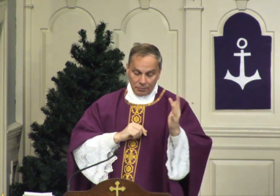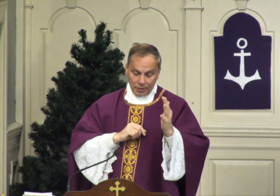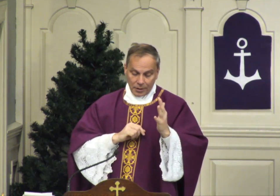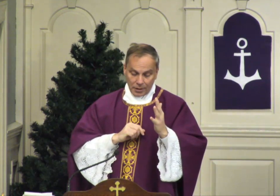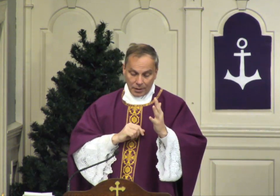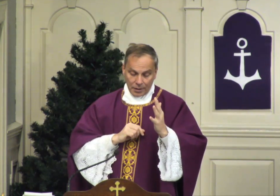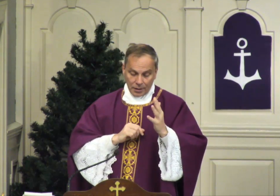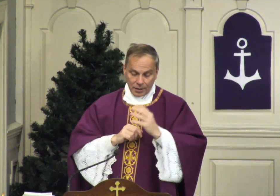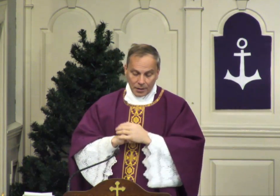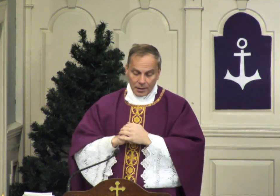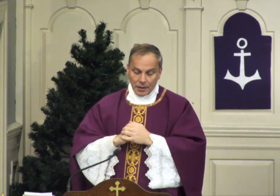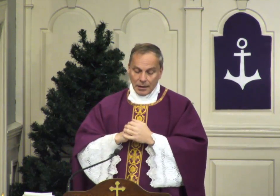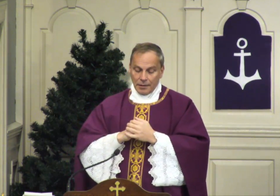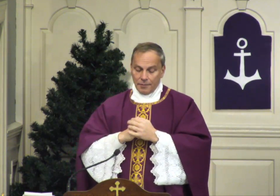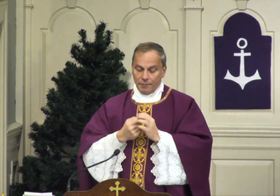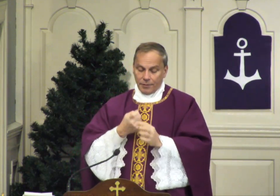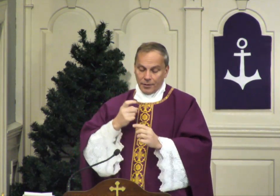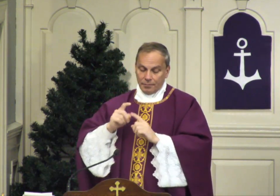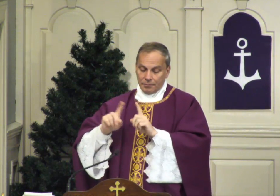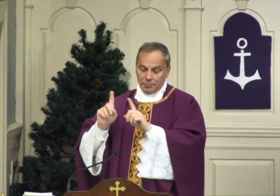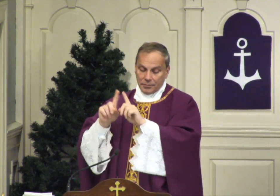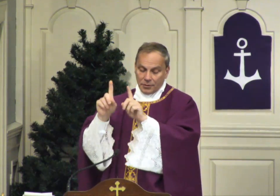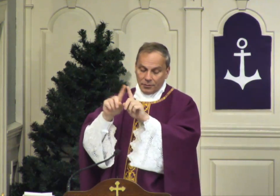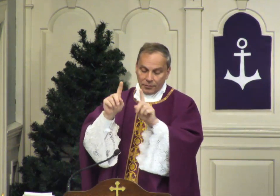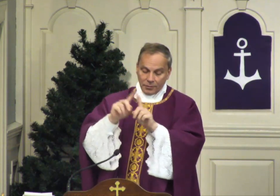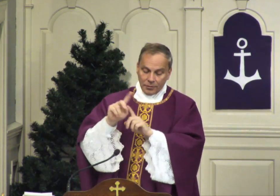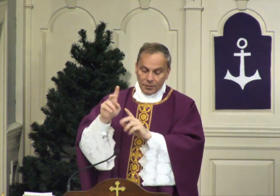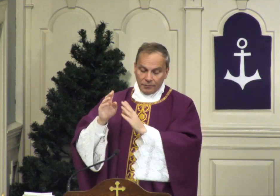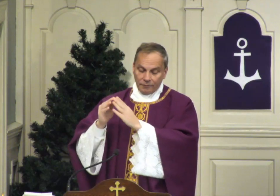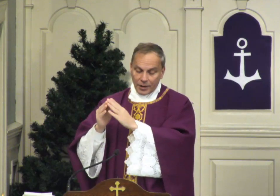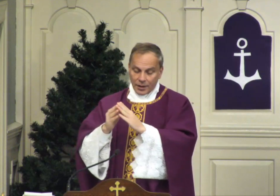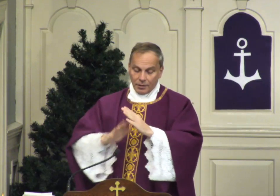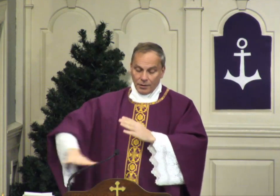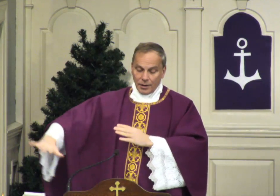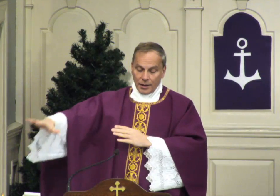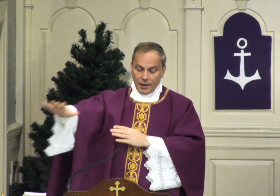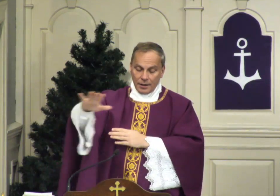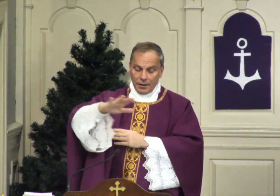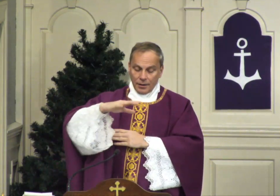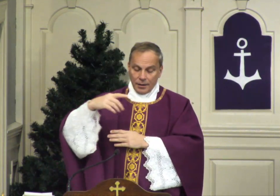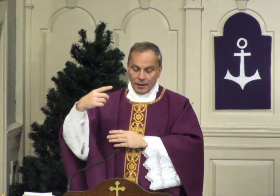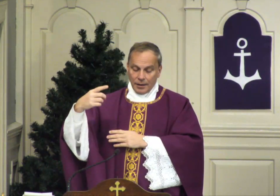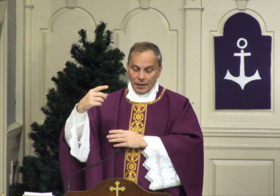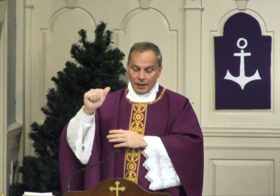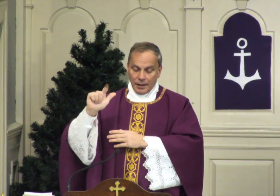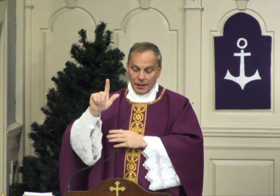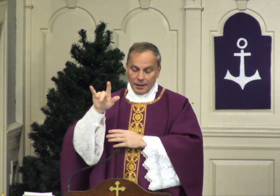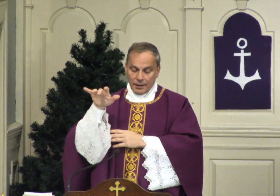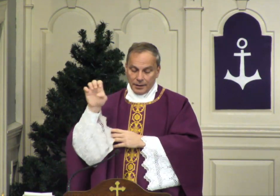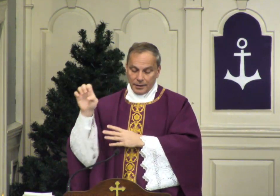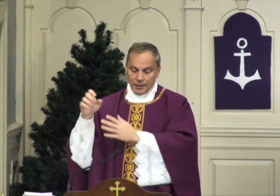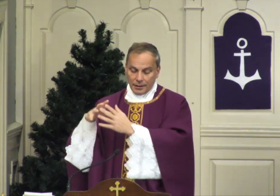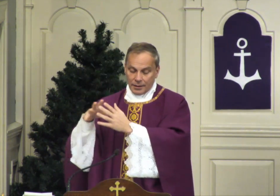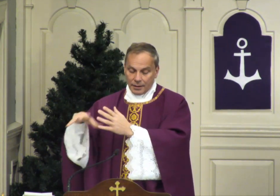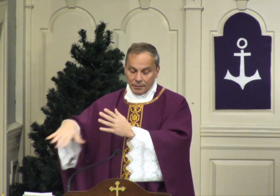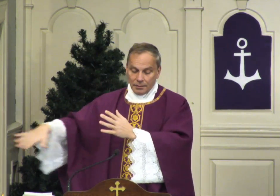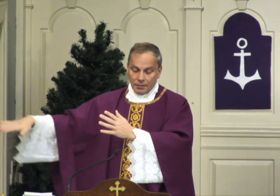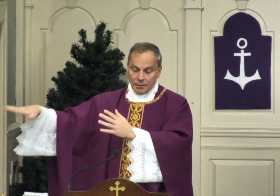who had come from every village of Galilee in Judea,